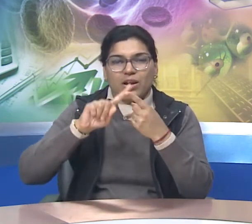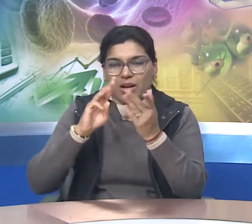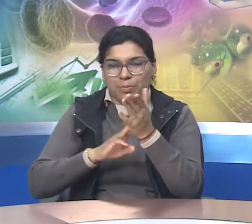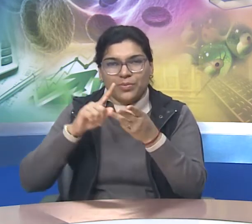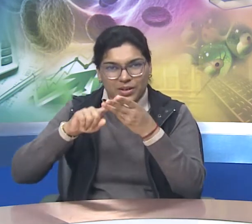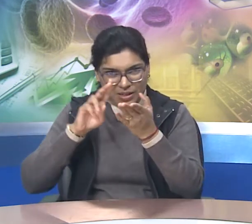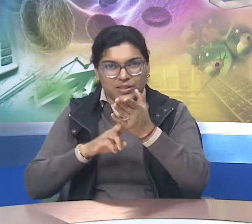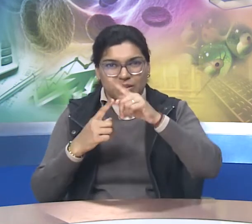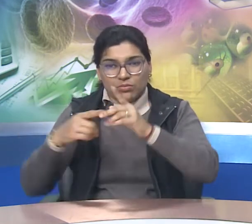effect,